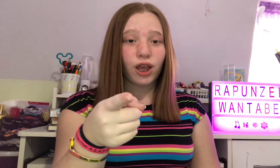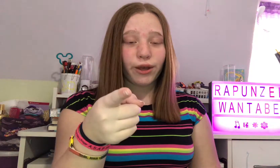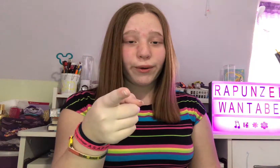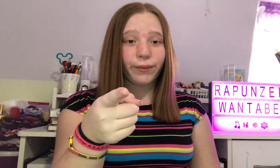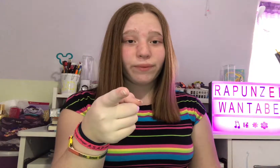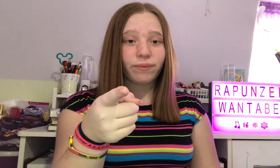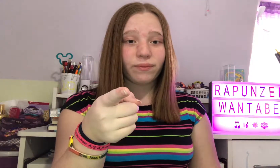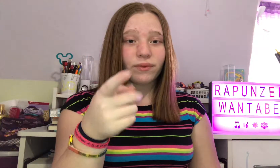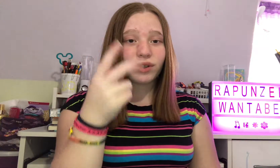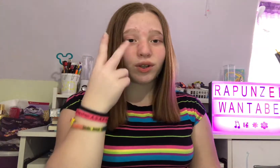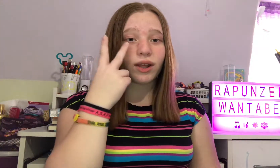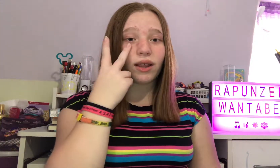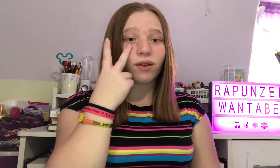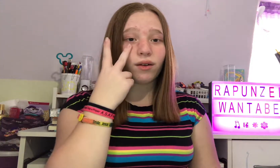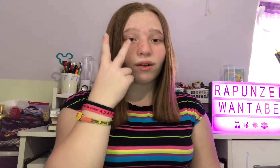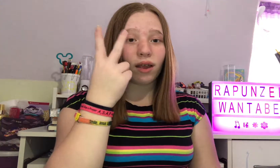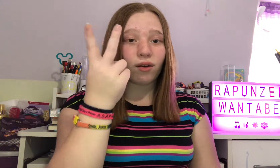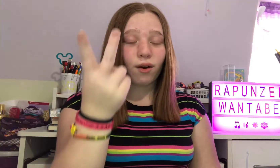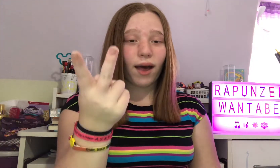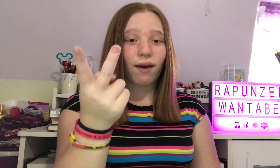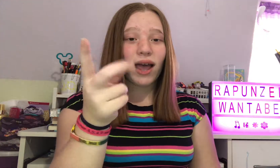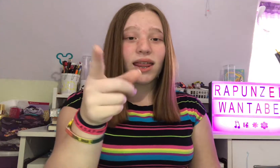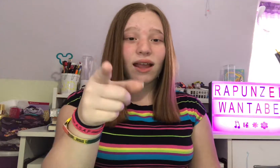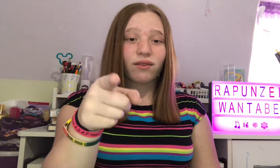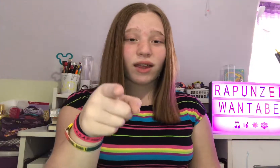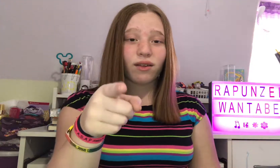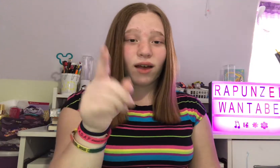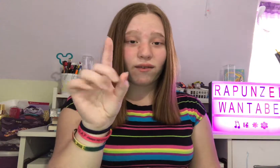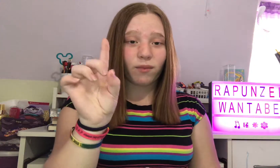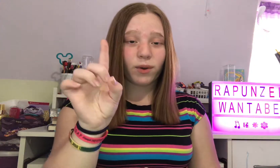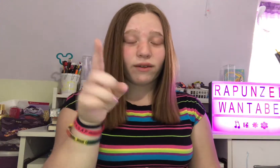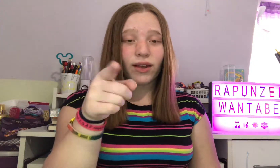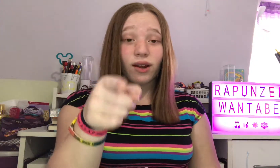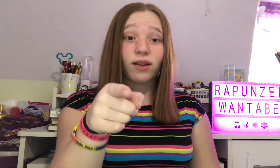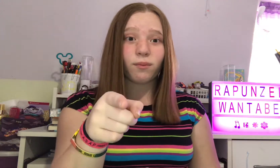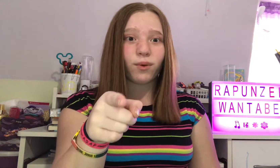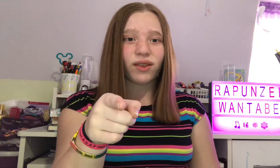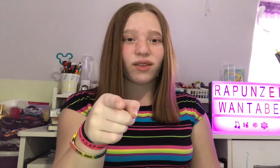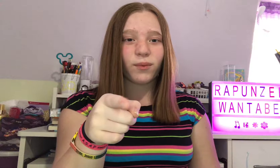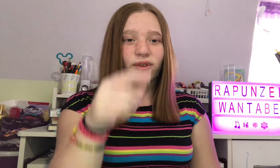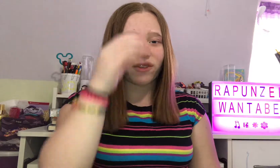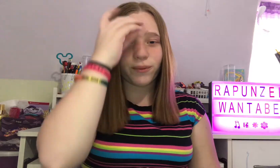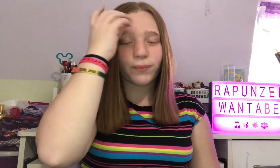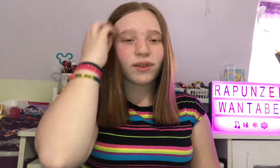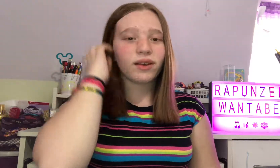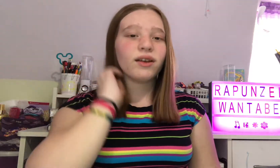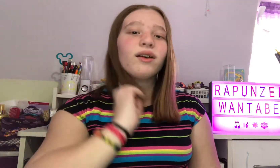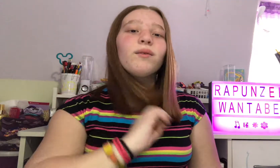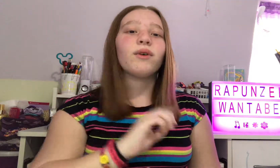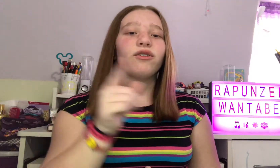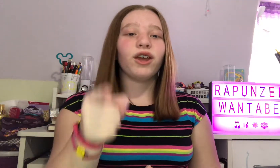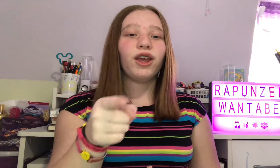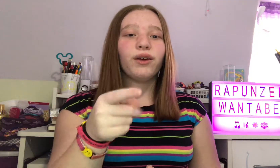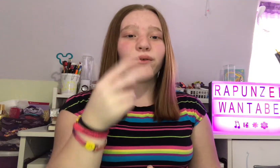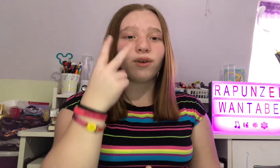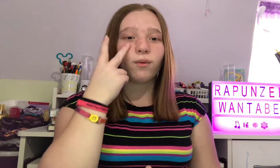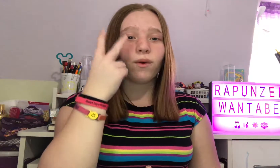you, so then you'll go out, and then after that you'll have your pointer finger and then point to the person watching you. So